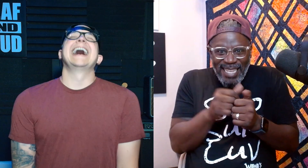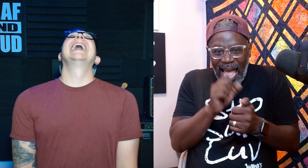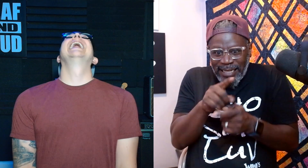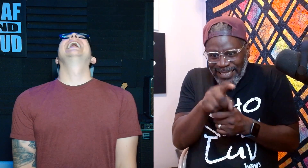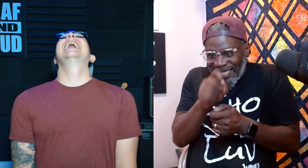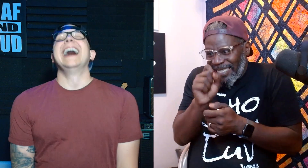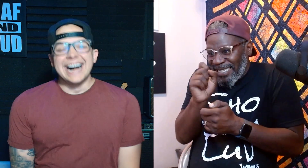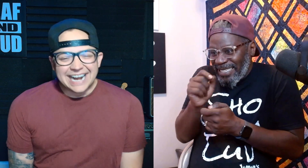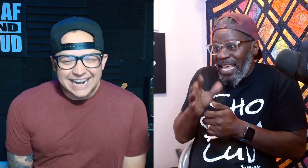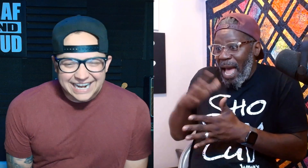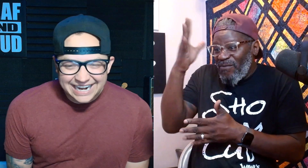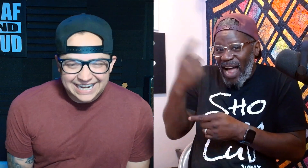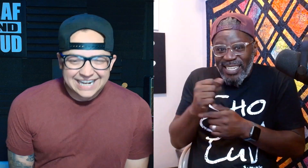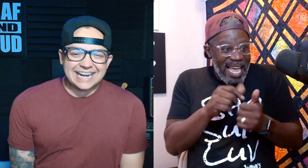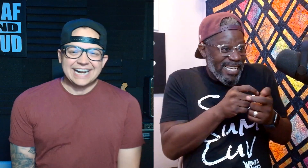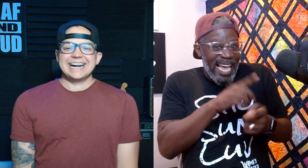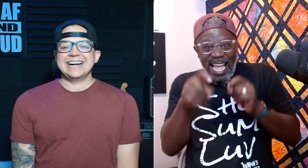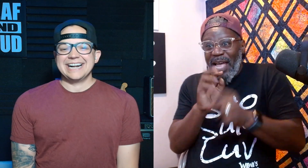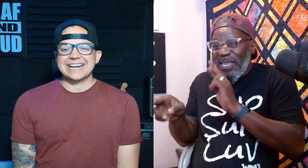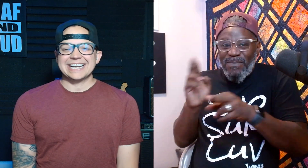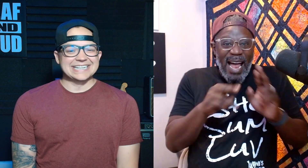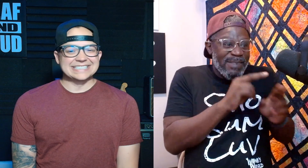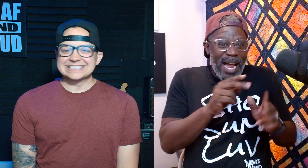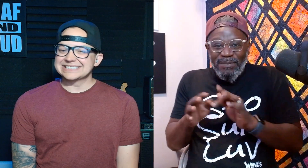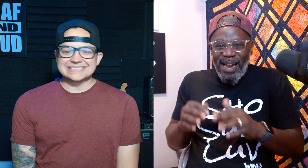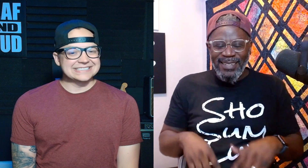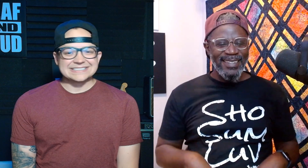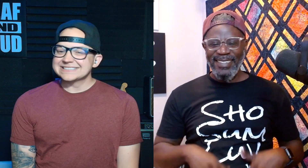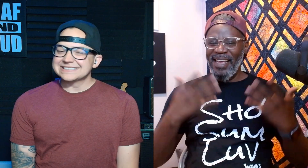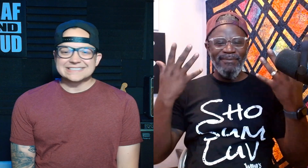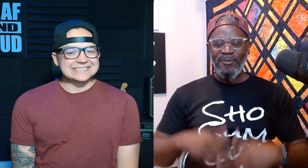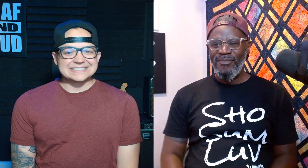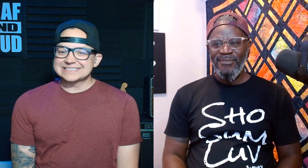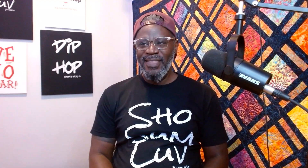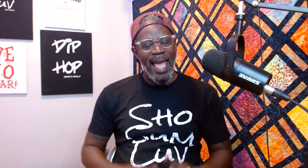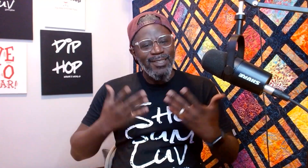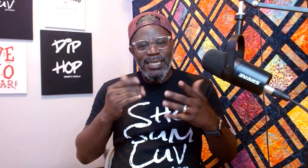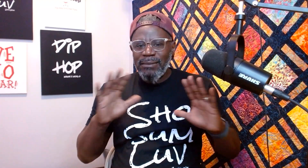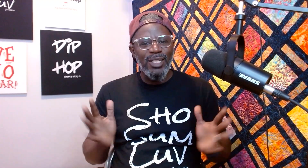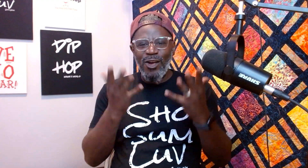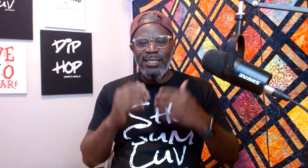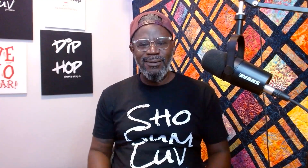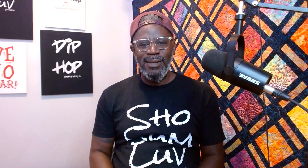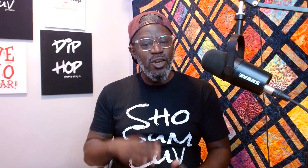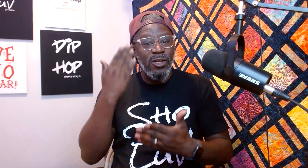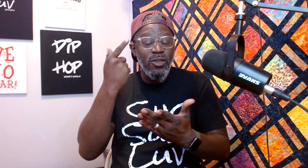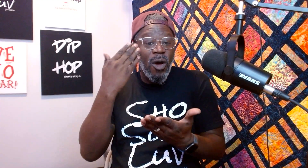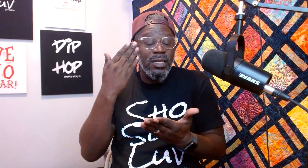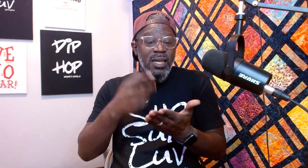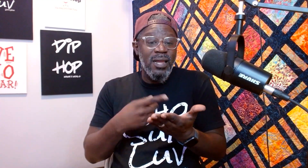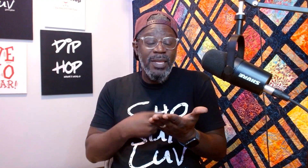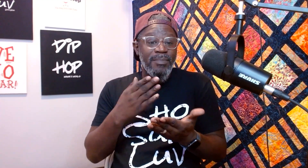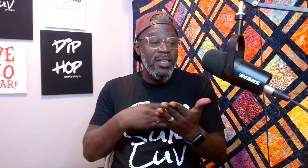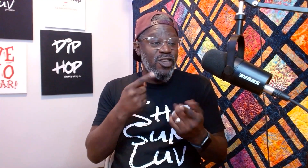know who's the dad, happy Father's Day. Yeah. Responding. Yeah. Yeah, just encouraging. You